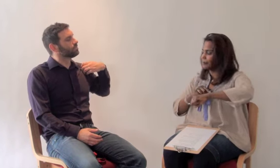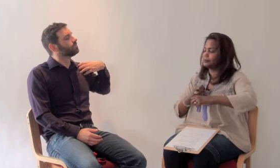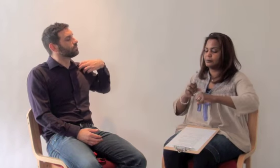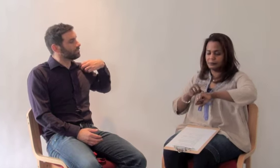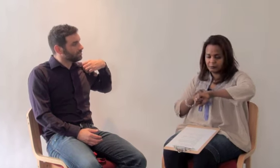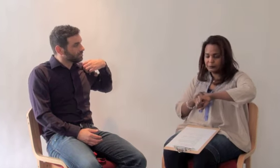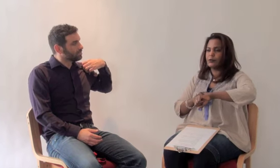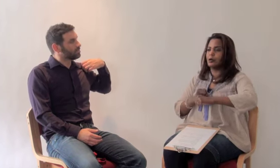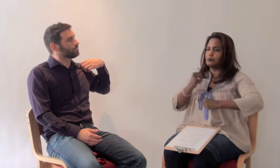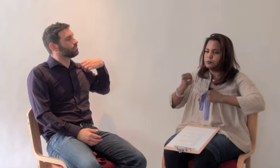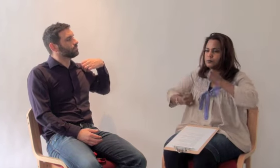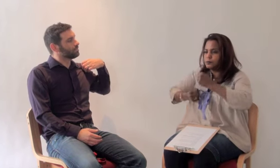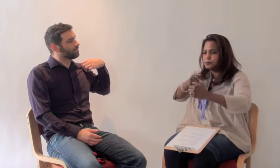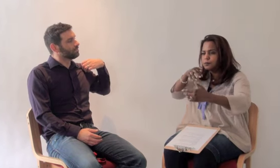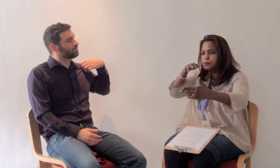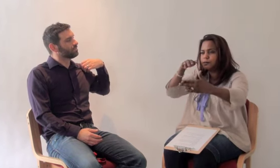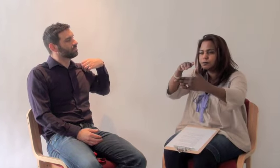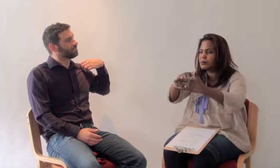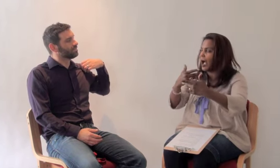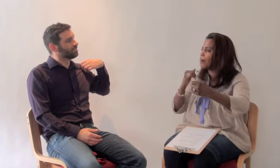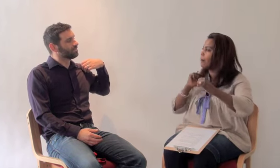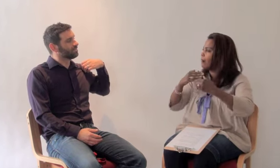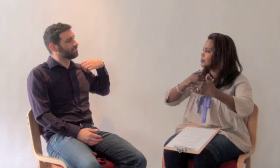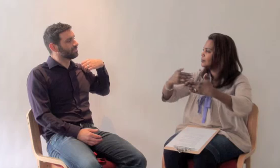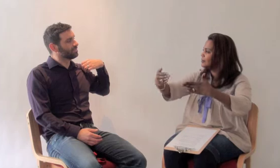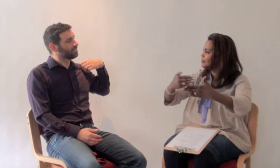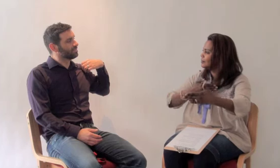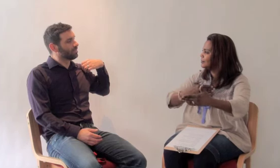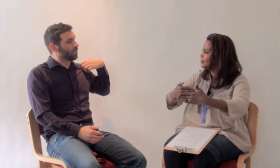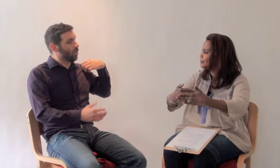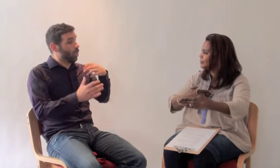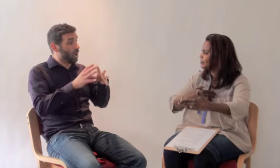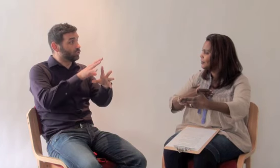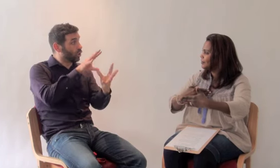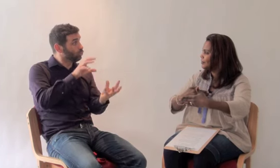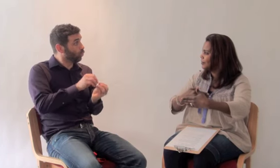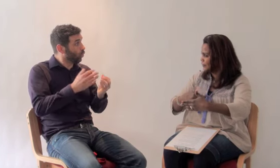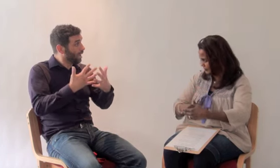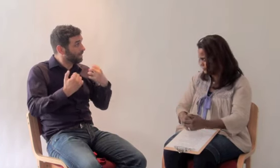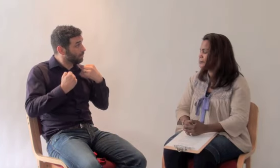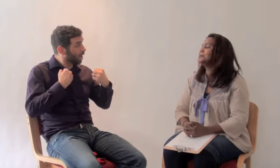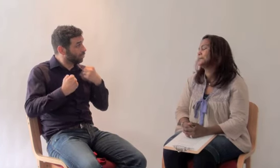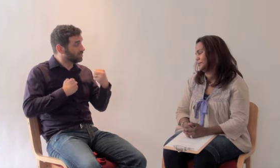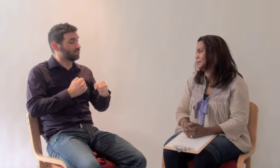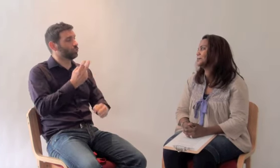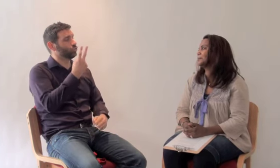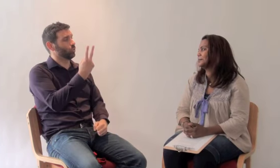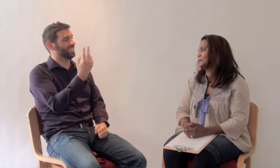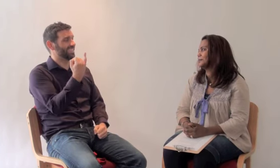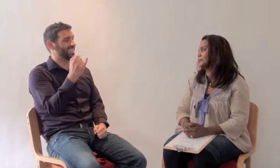the marathon and that's it, you were over the line and you were going through, I mean, how many miles is it altogether? How many miles in total?